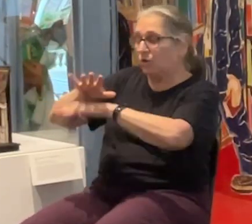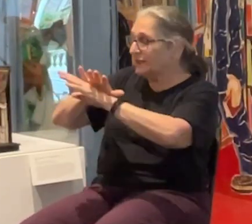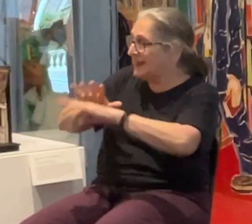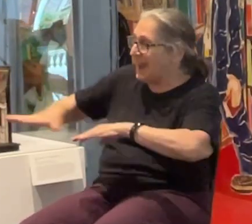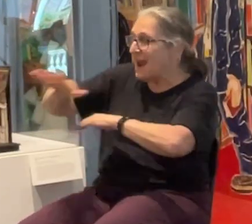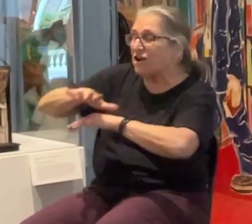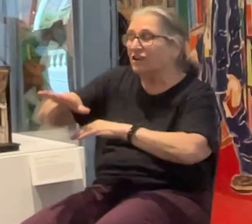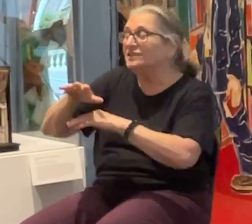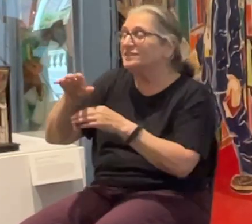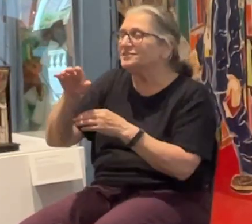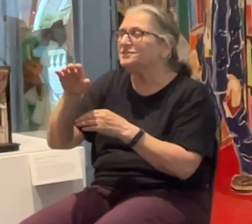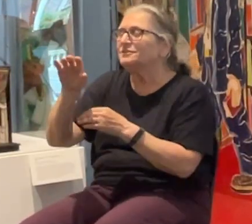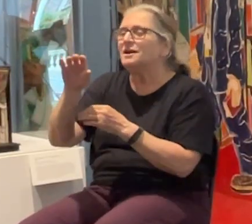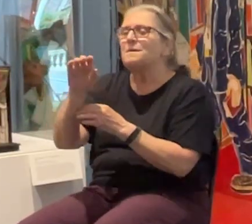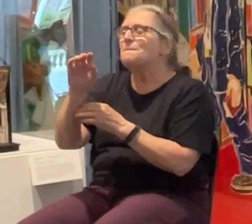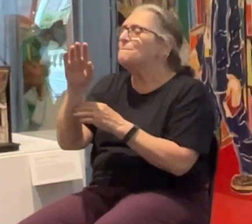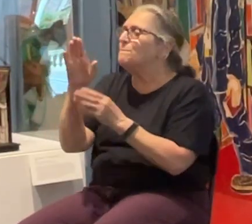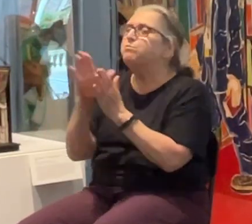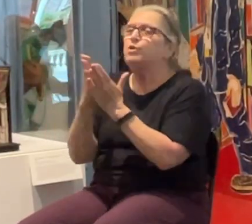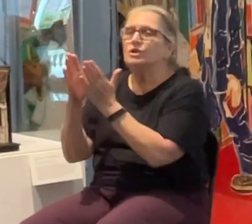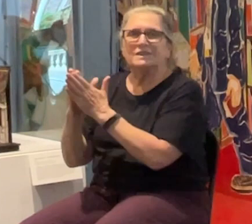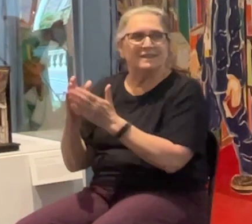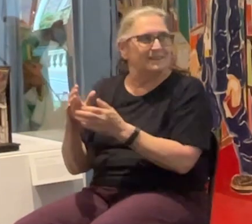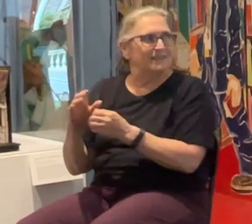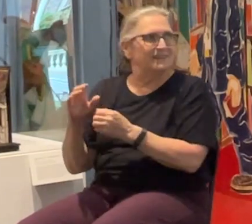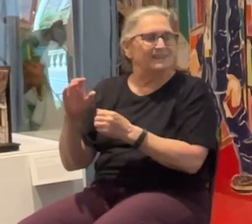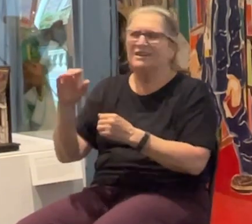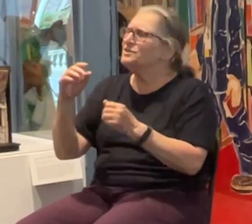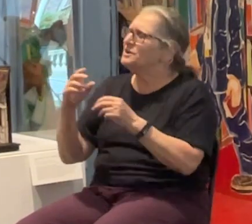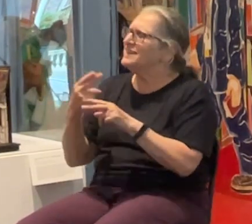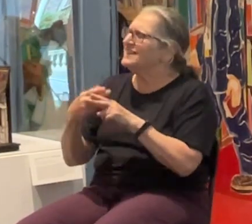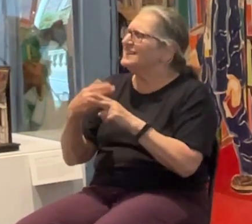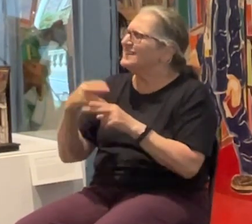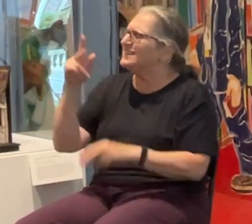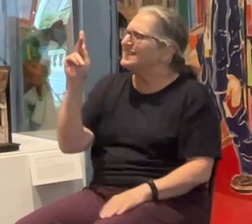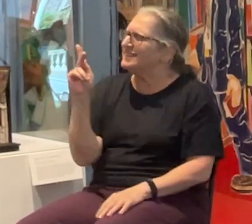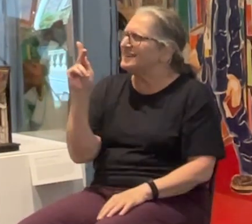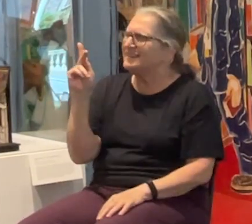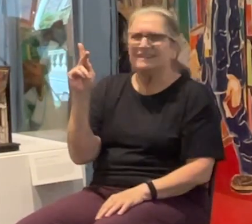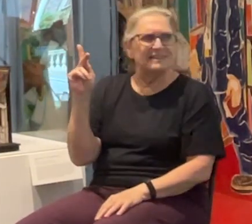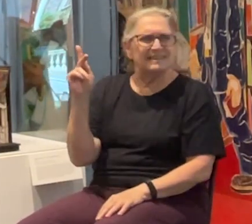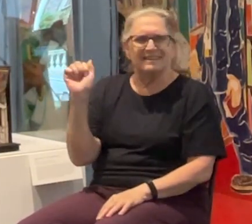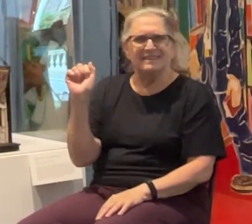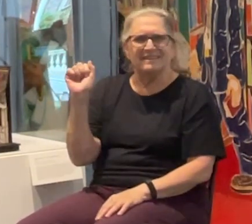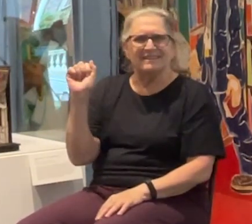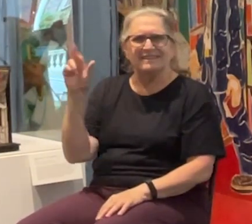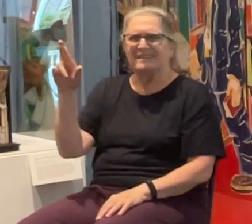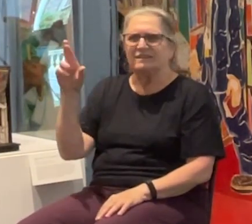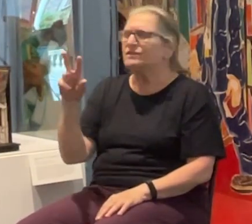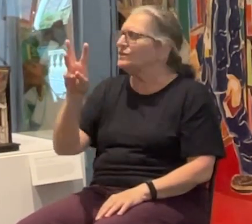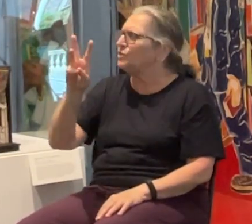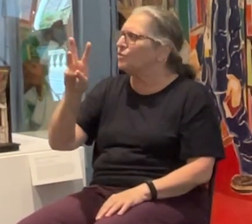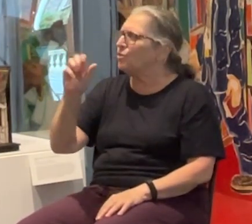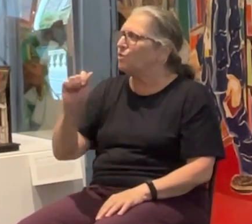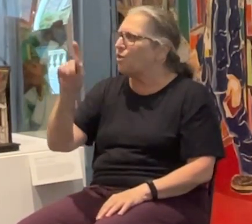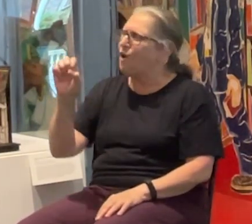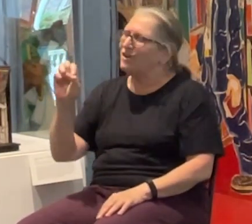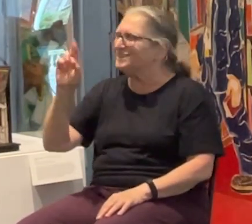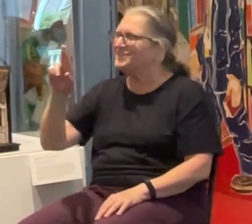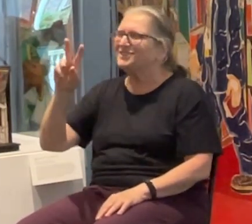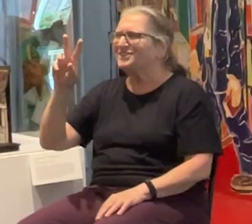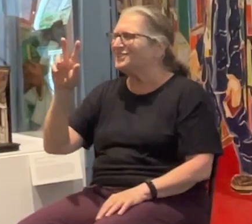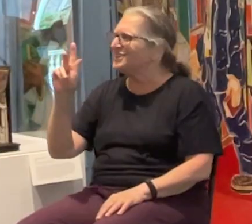Mr. Mendoza, no, it's not, yeah. his name Mr. Mendoza, the guy who's the original. Karen, is it something? Yeah. Walter Karen or something like that. And